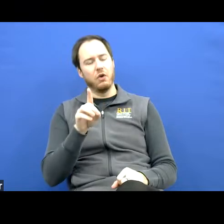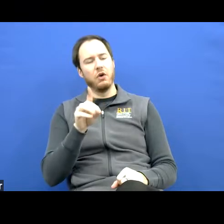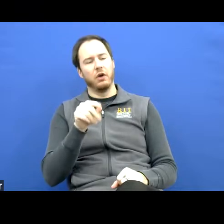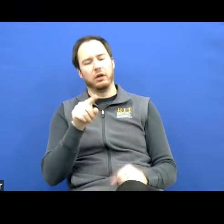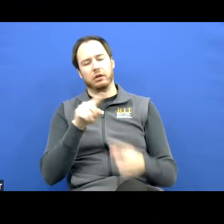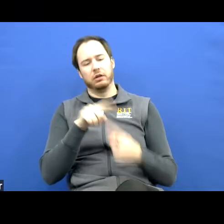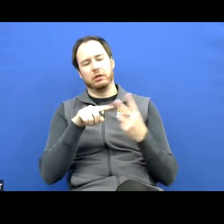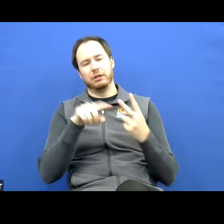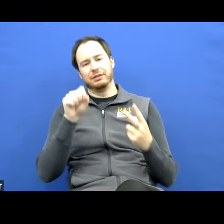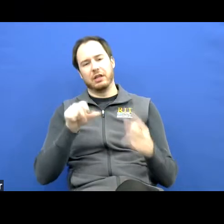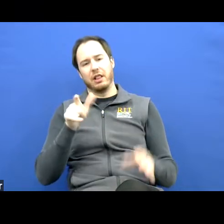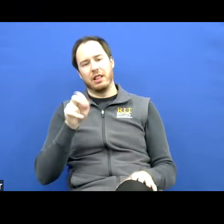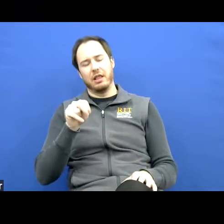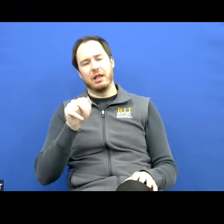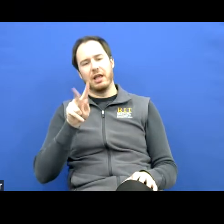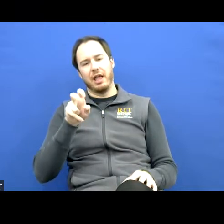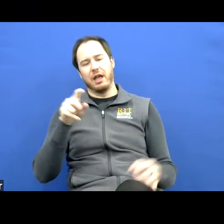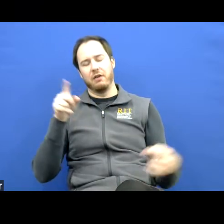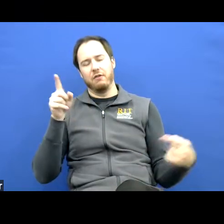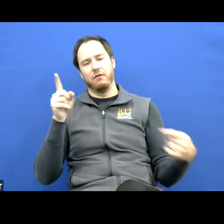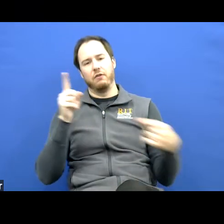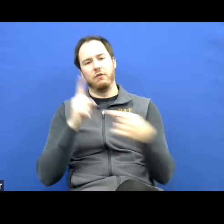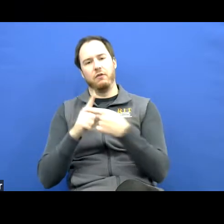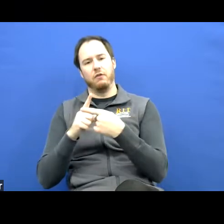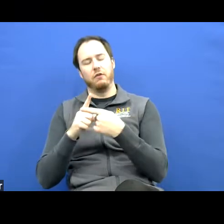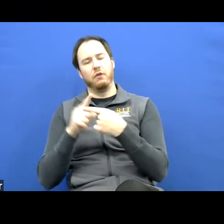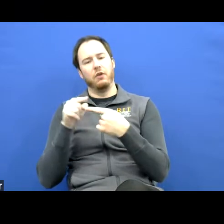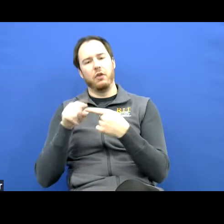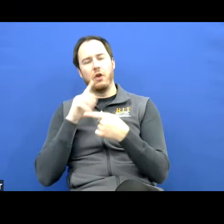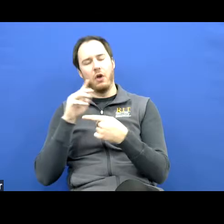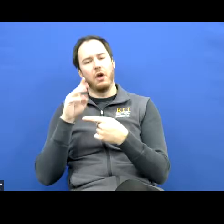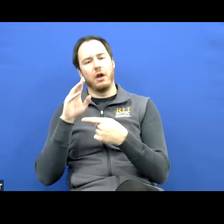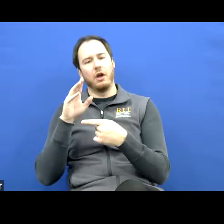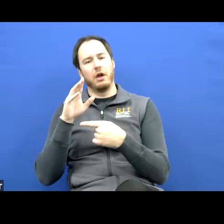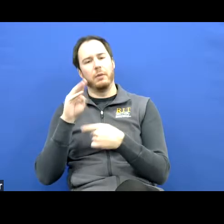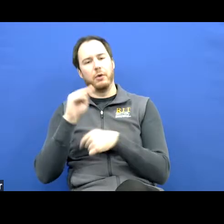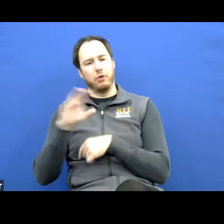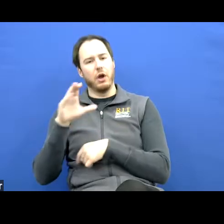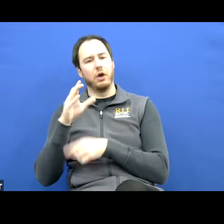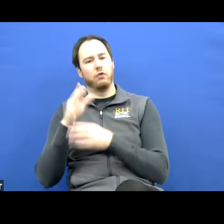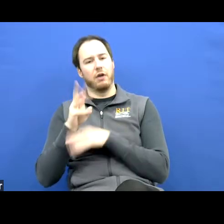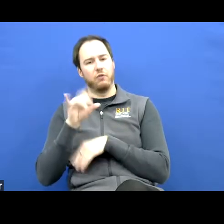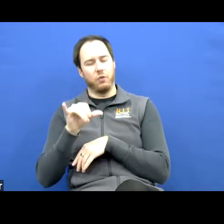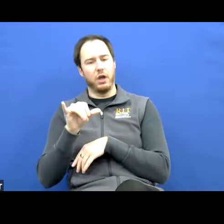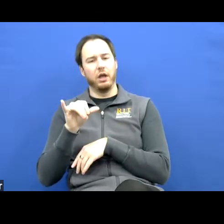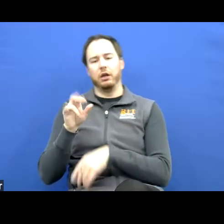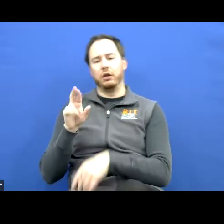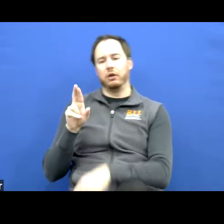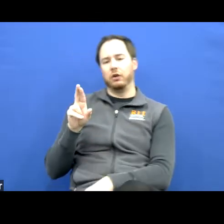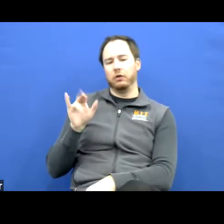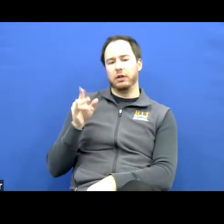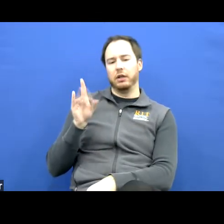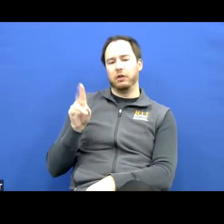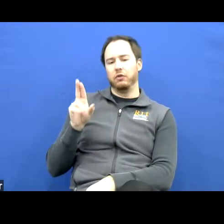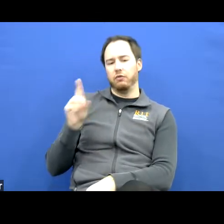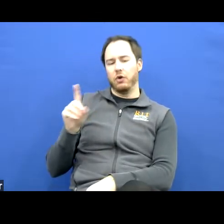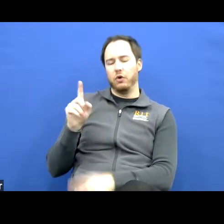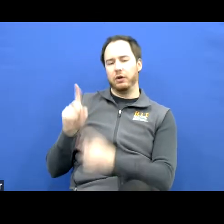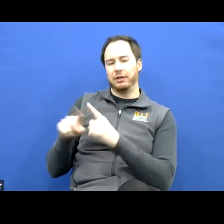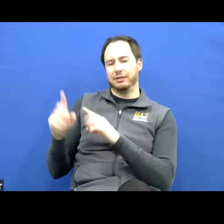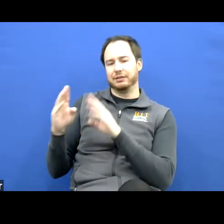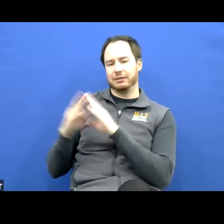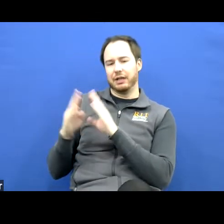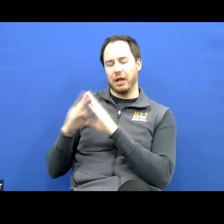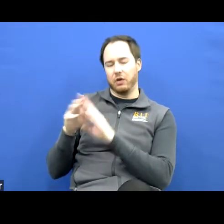Clinton Avenue on the bright side are county right of ways, and Ridgeland Road is a town and commons way or